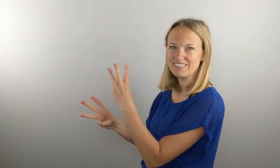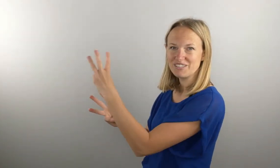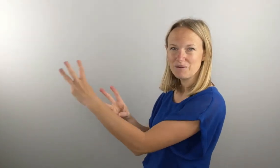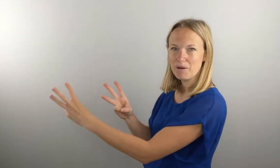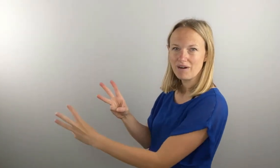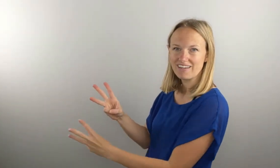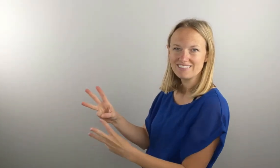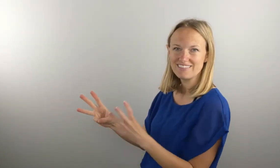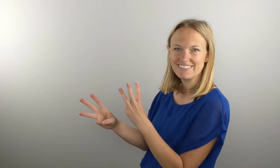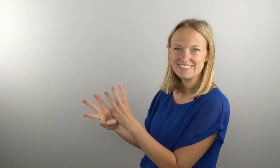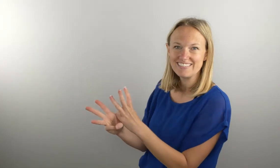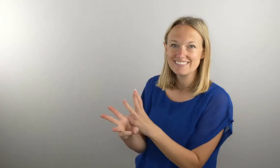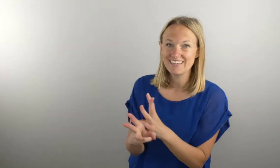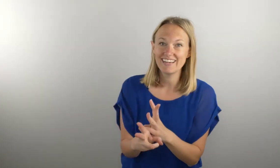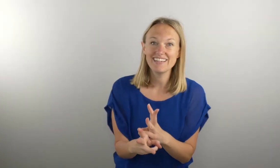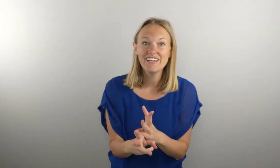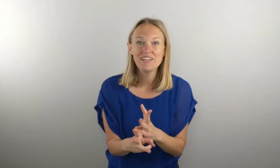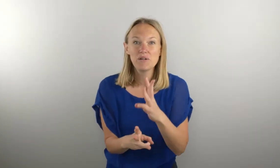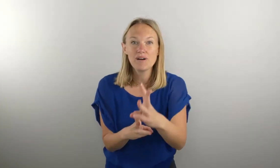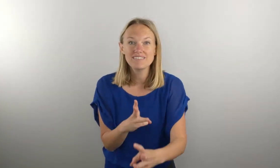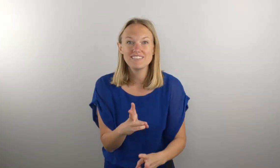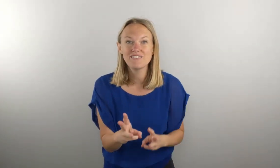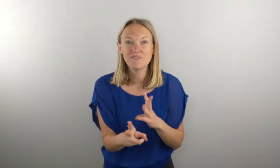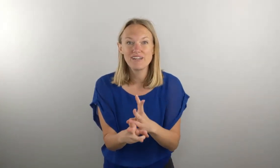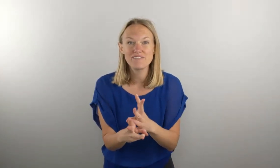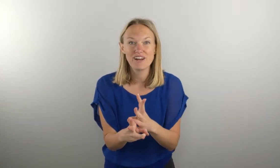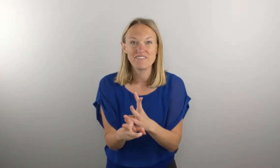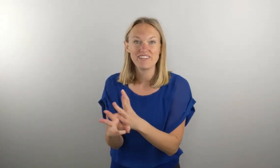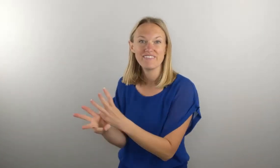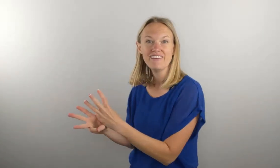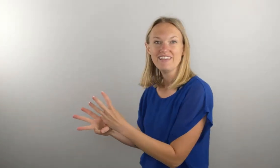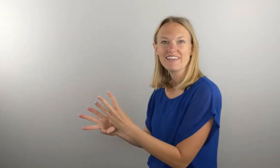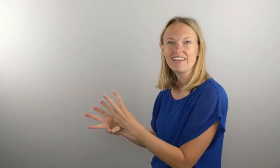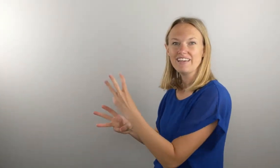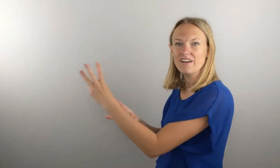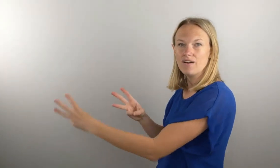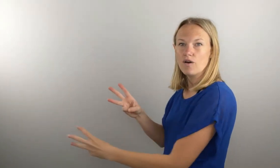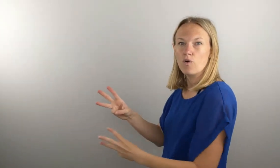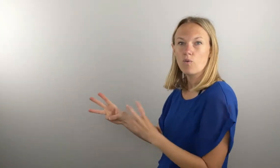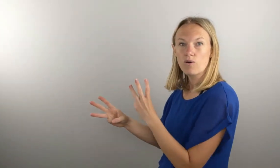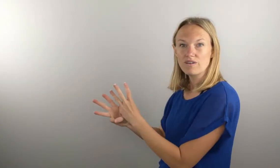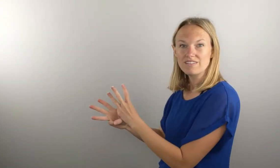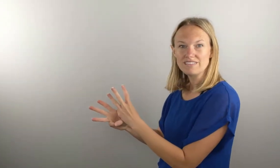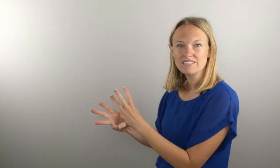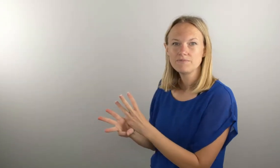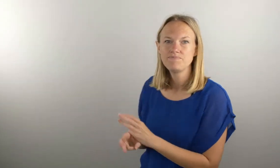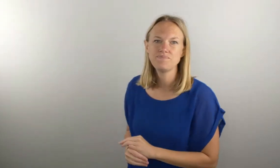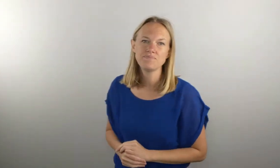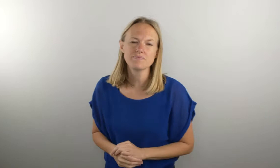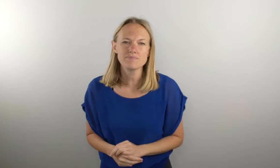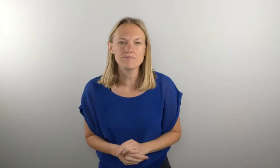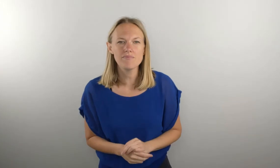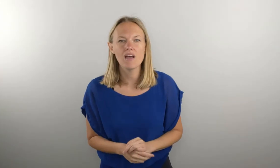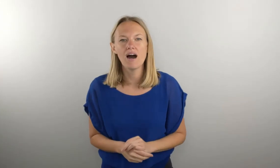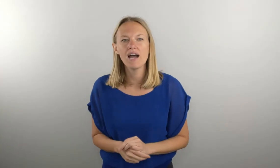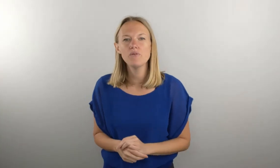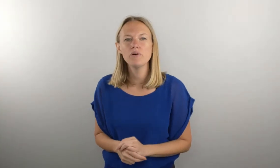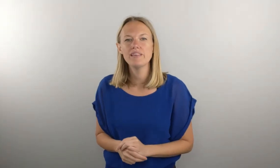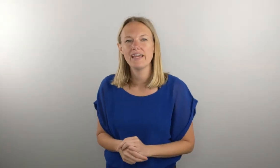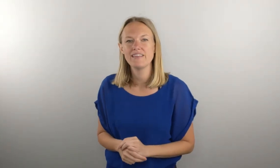turning my body so you can see the sign. You're welcome to do it right in front of you. Okay? World. I will lay them